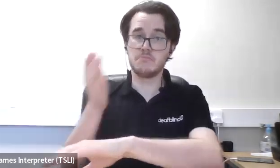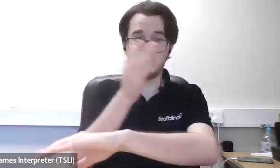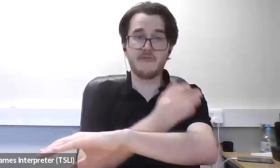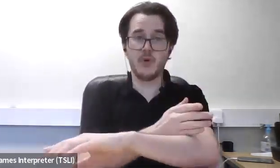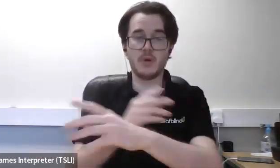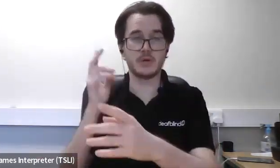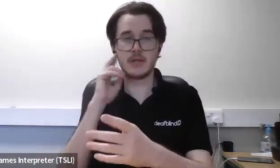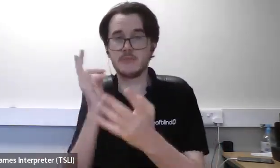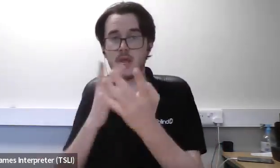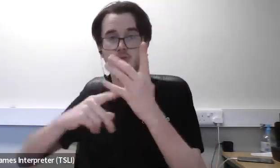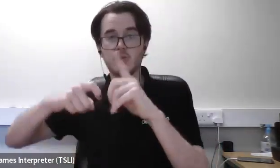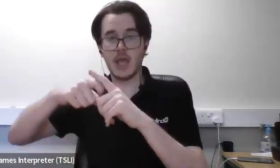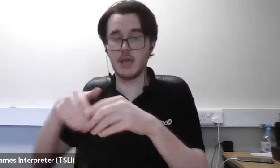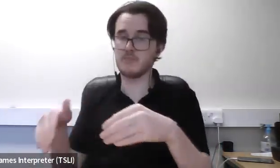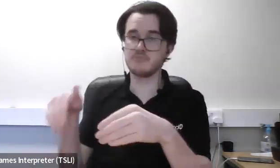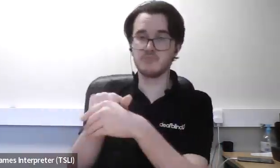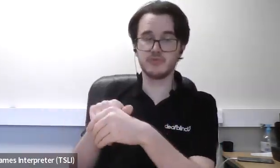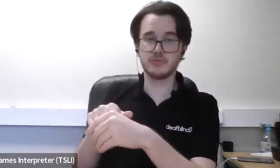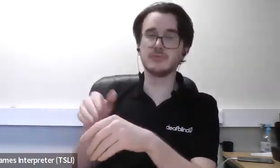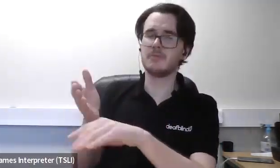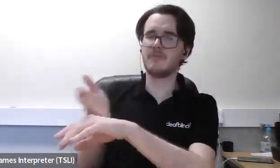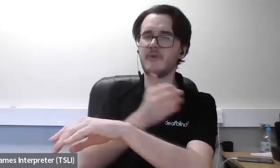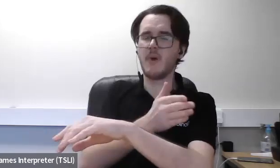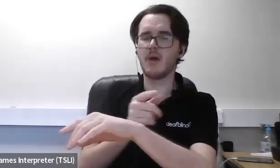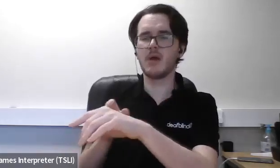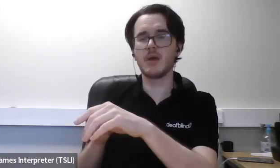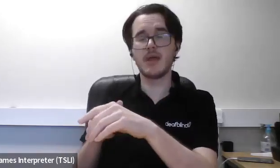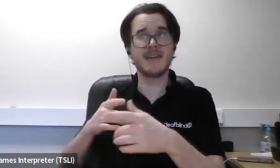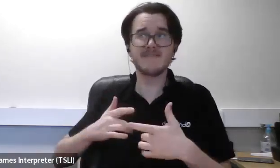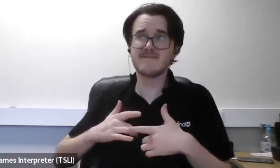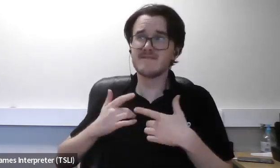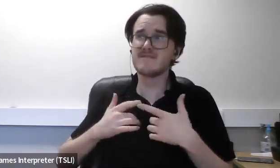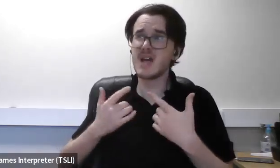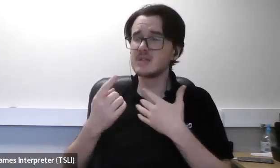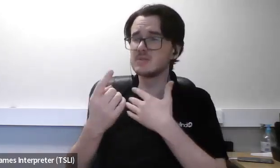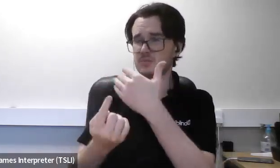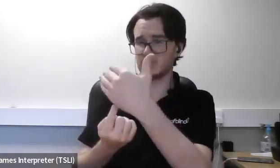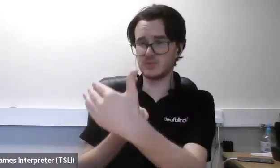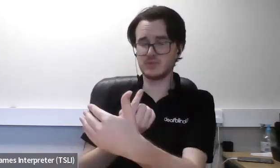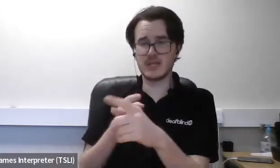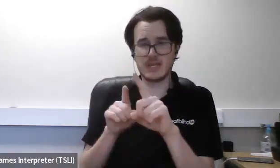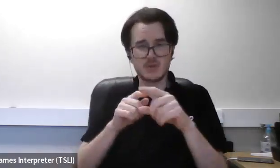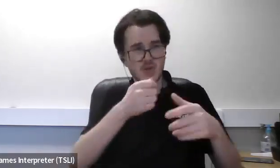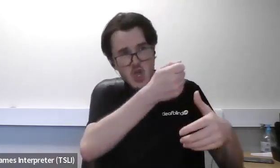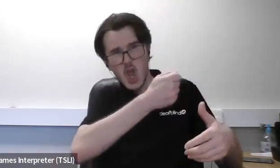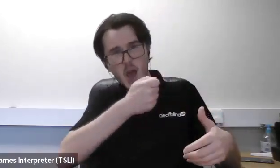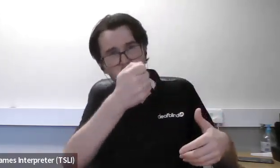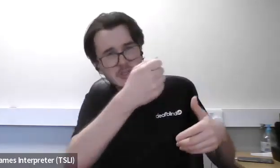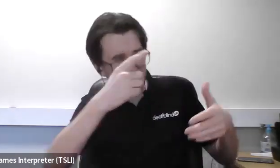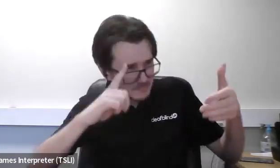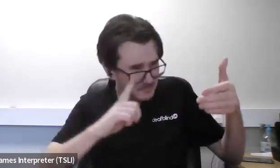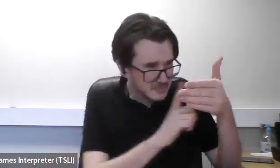UK, this is going back a few years, I felt that I was locked in a cupboard with only a chink of light.